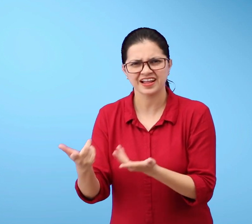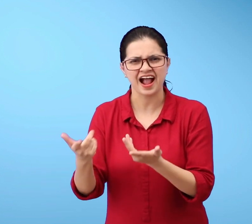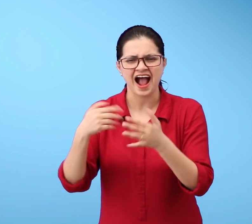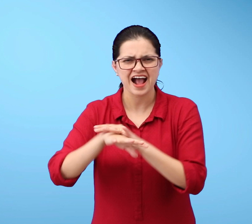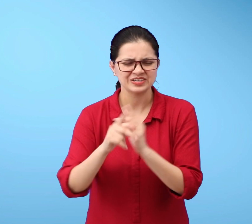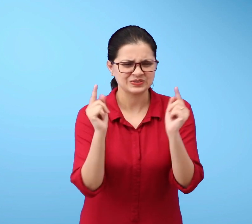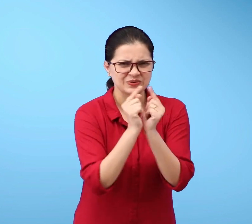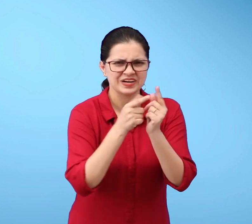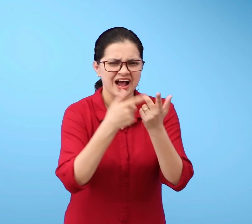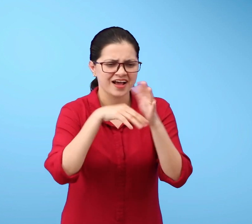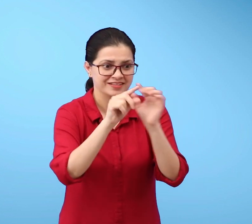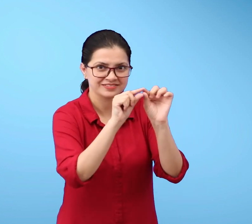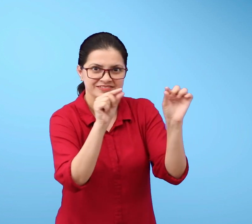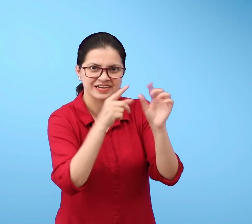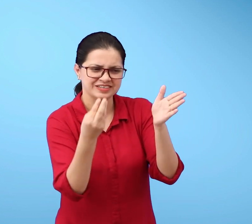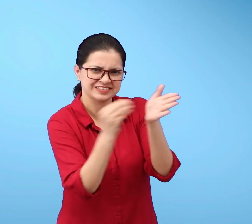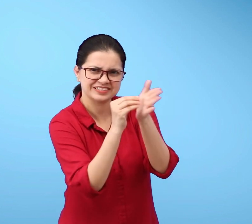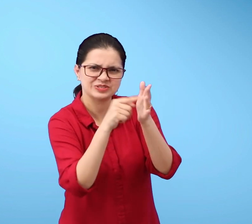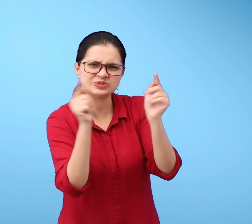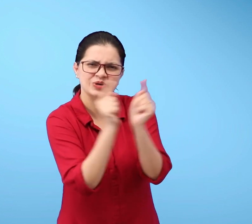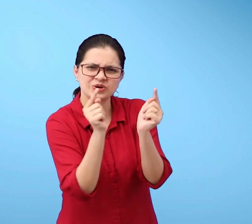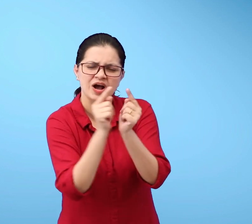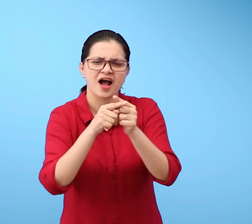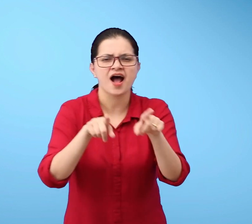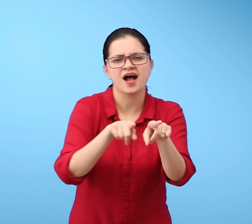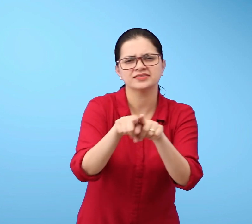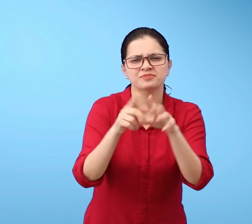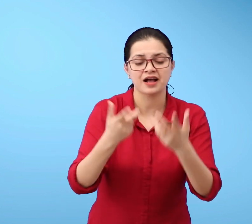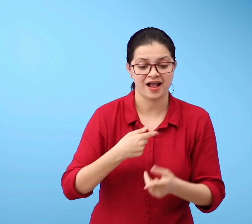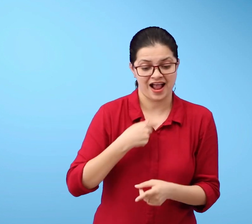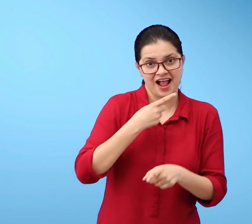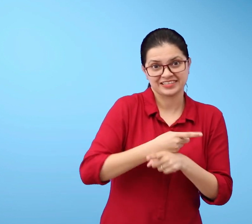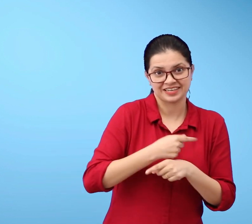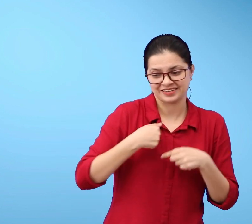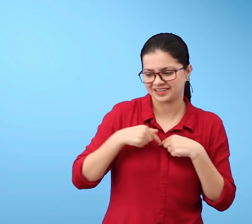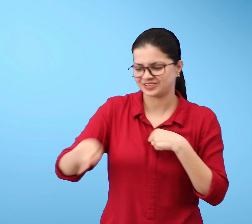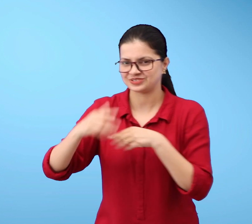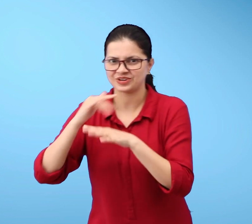and the texts contain conversations between teachers and students.